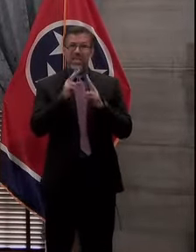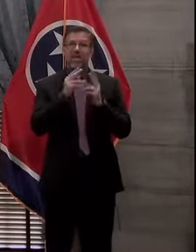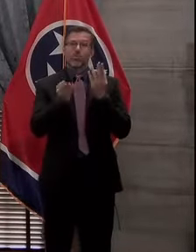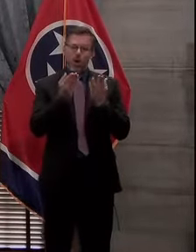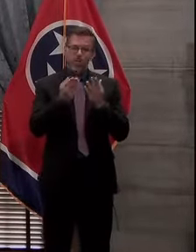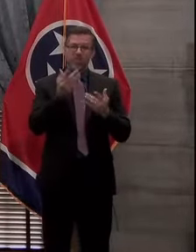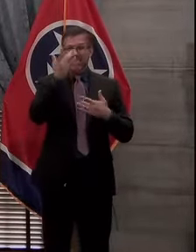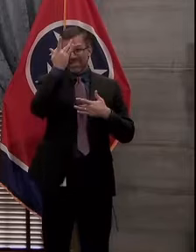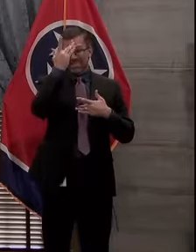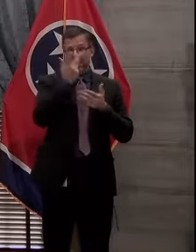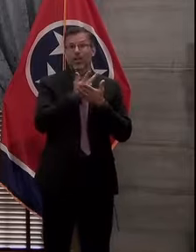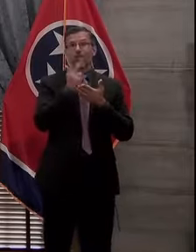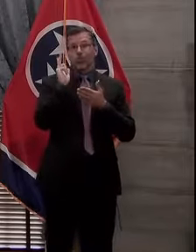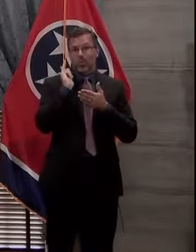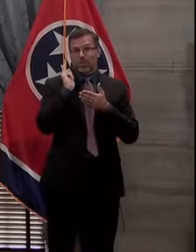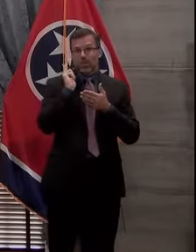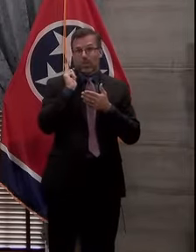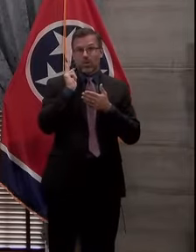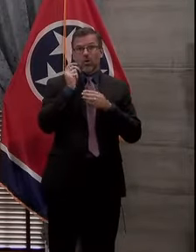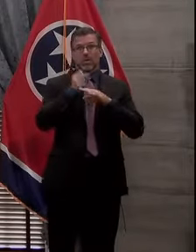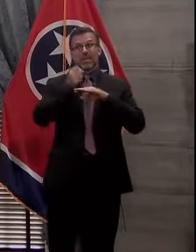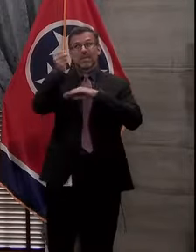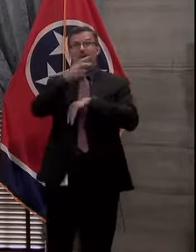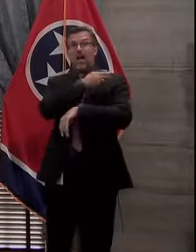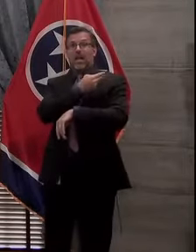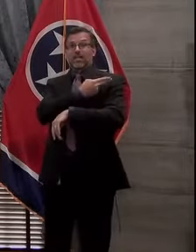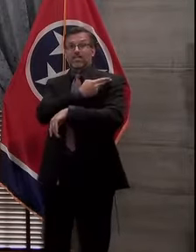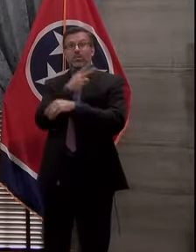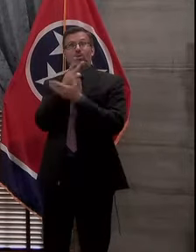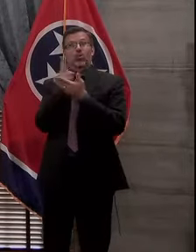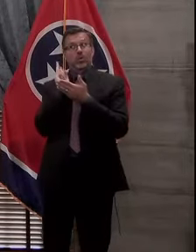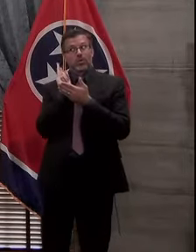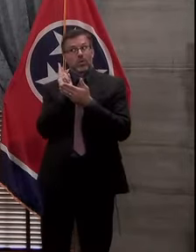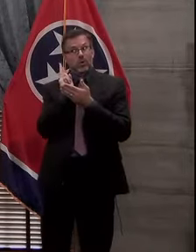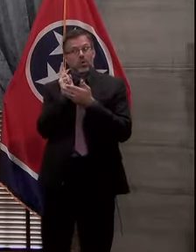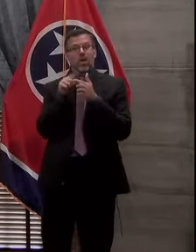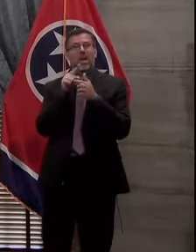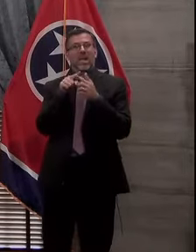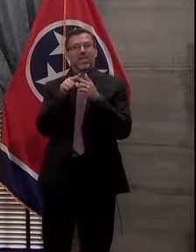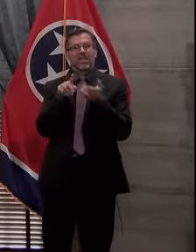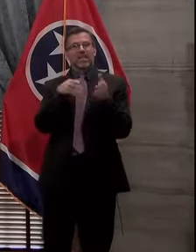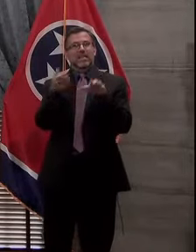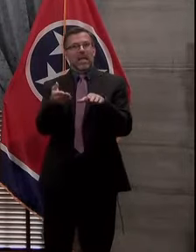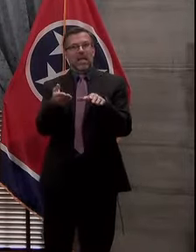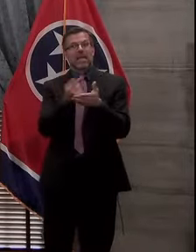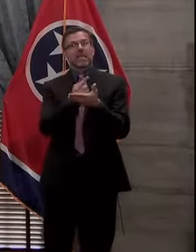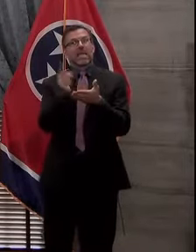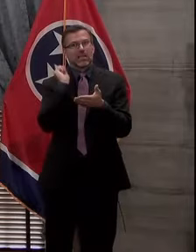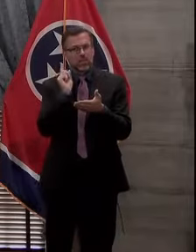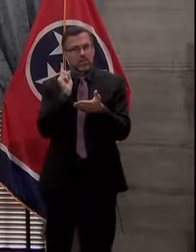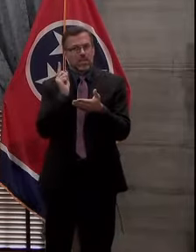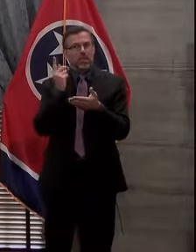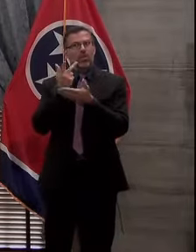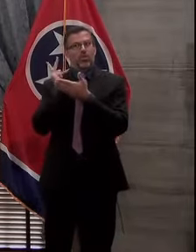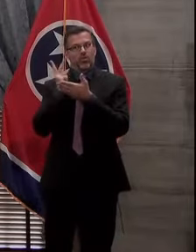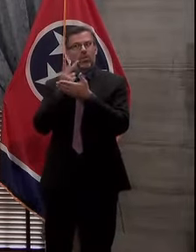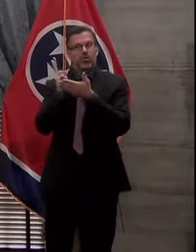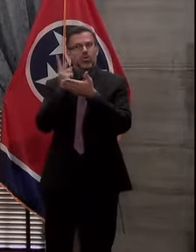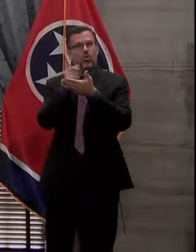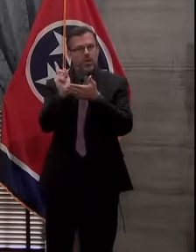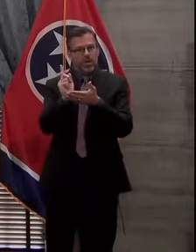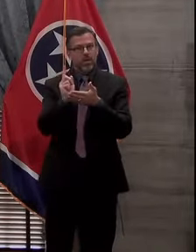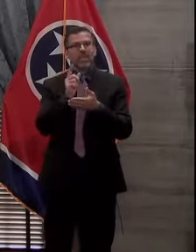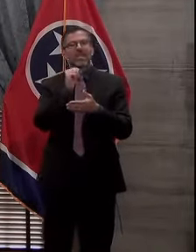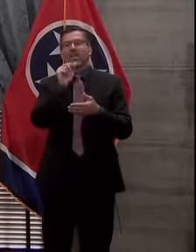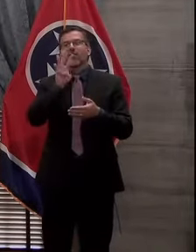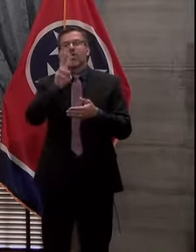3 weeks ago and then hospitalized 2 weeks ago and could have died up to a week ago. What I want you to remember is there were not 42 people that have